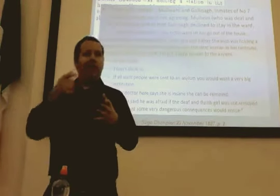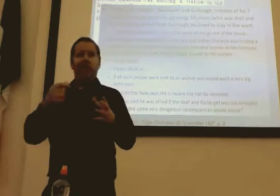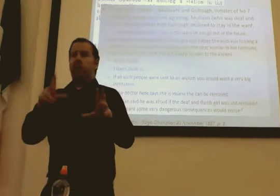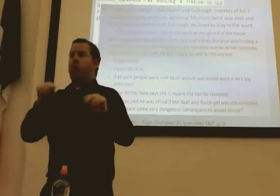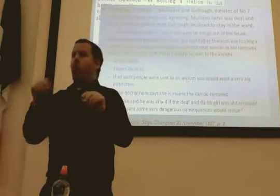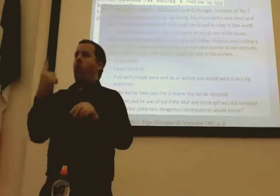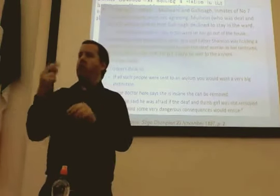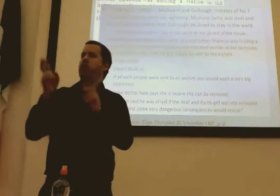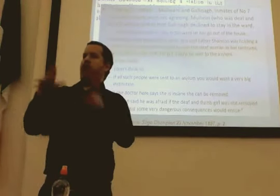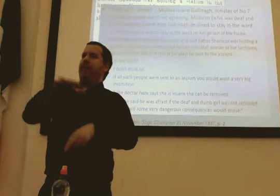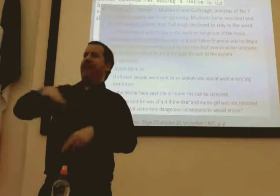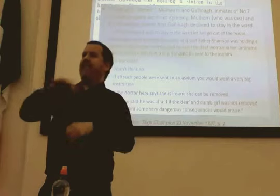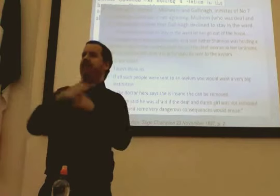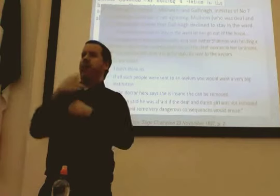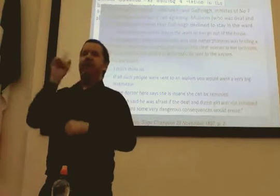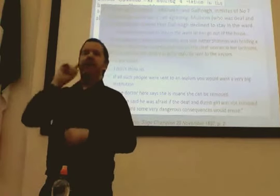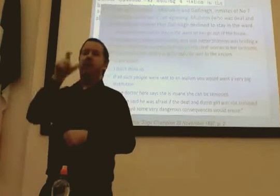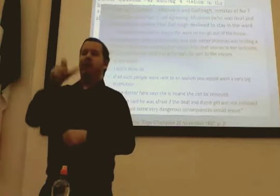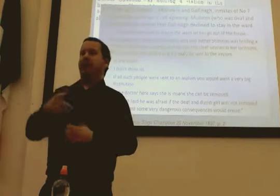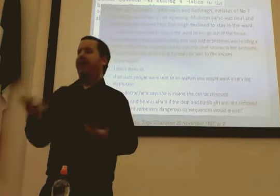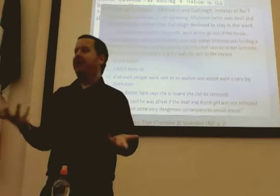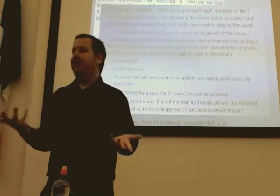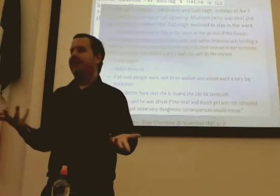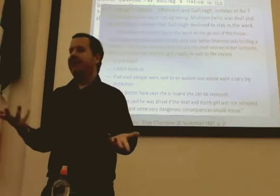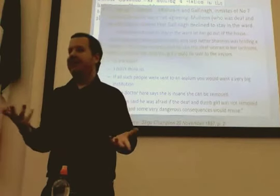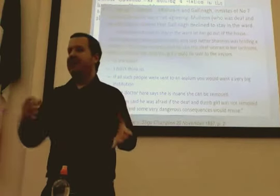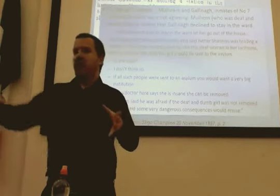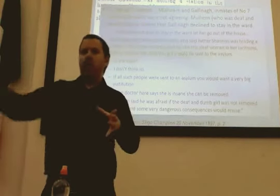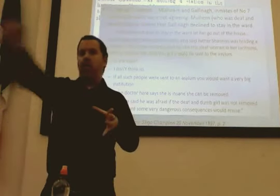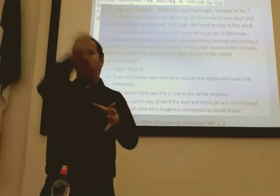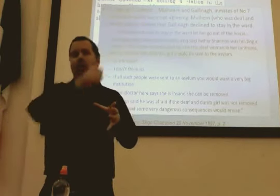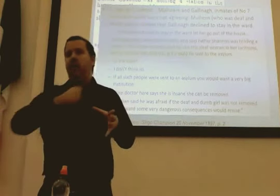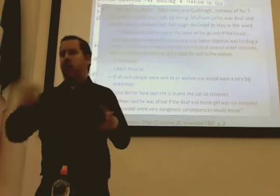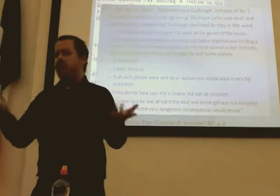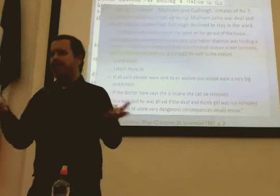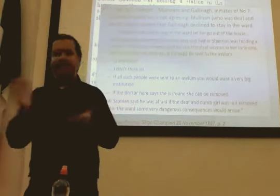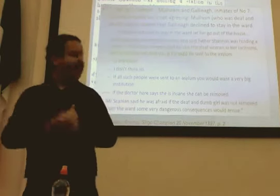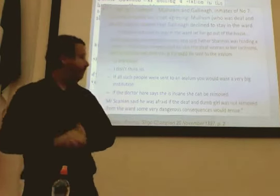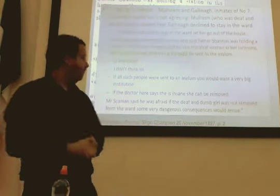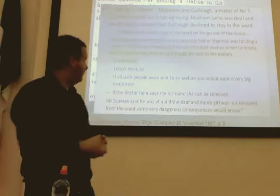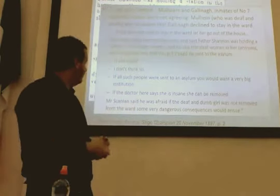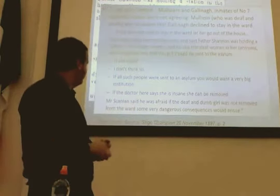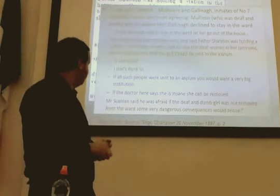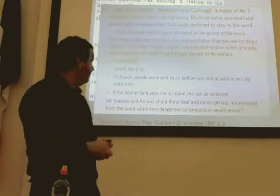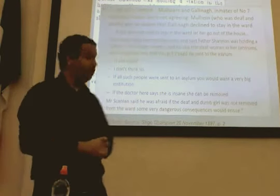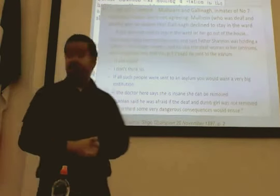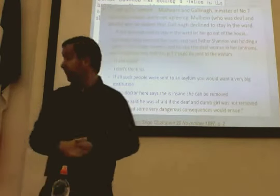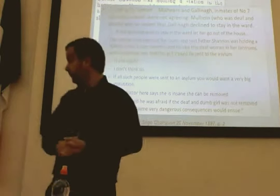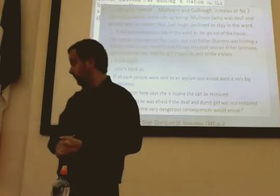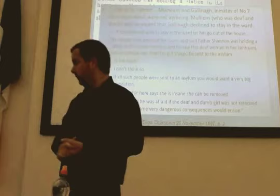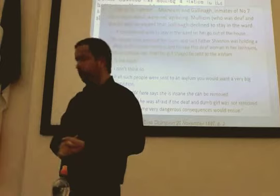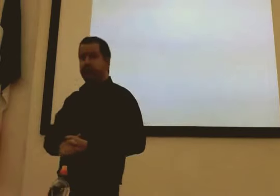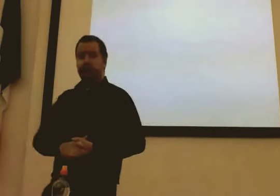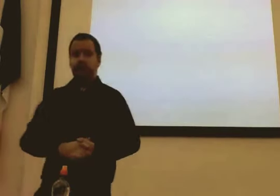being passed around from pillar to post. So, passed around the houses.